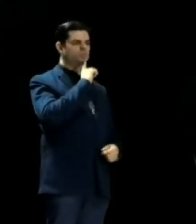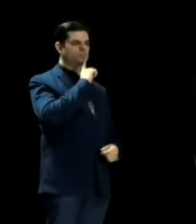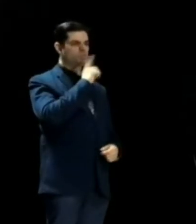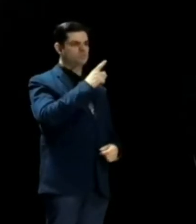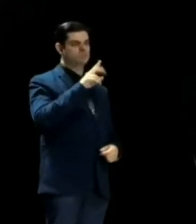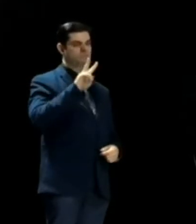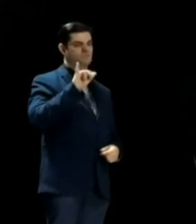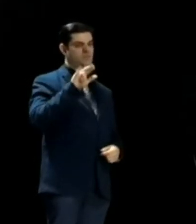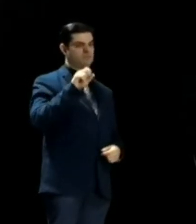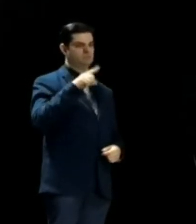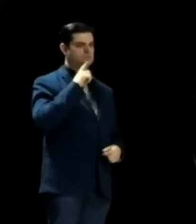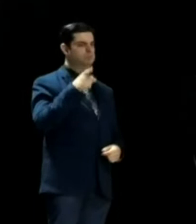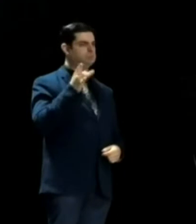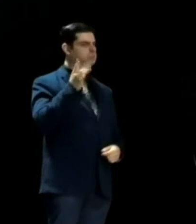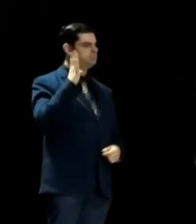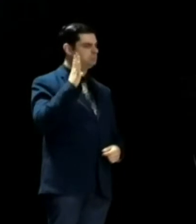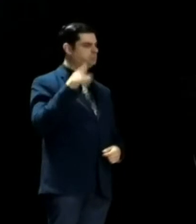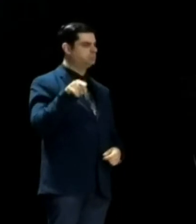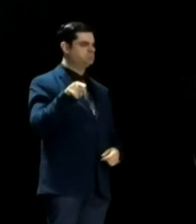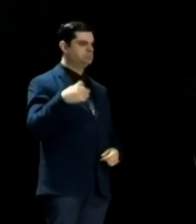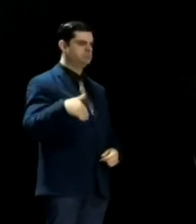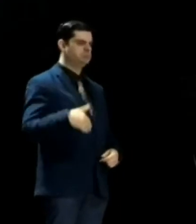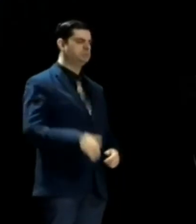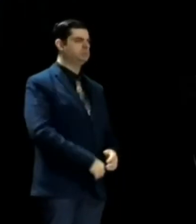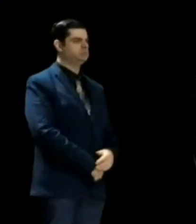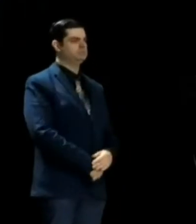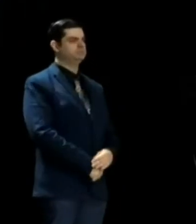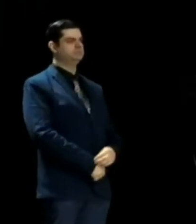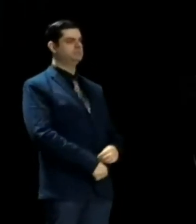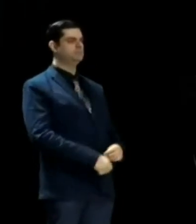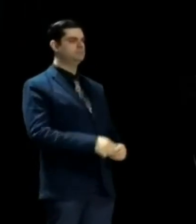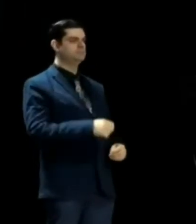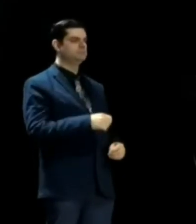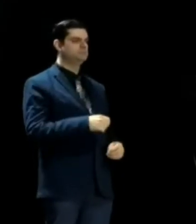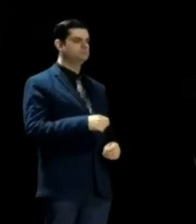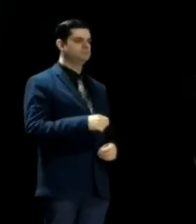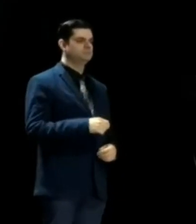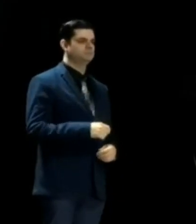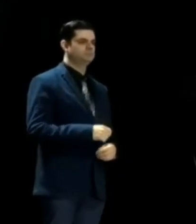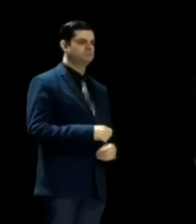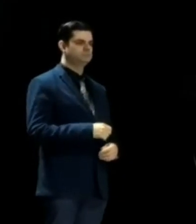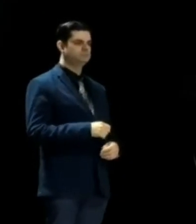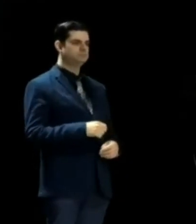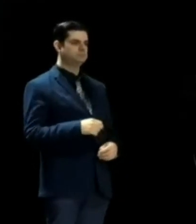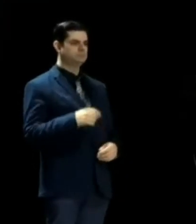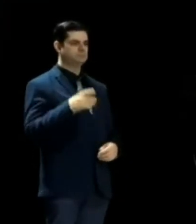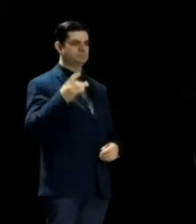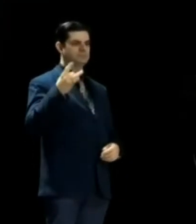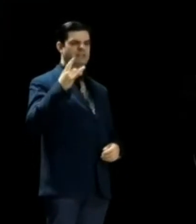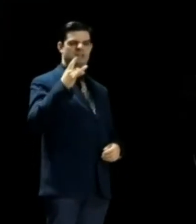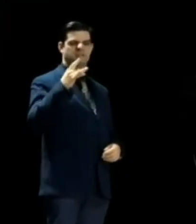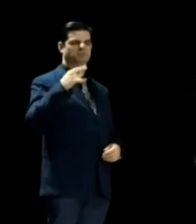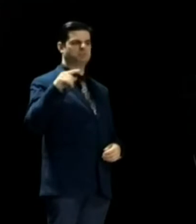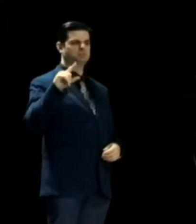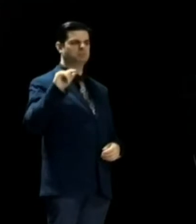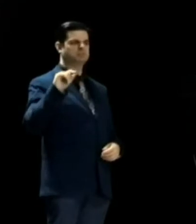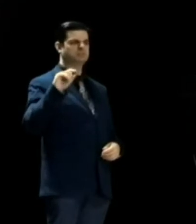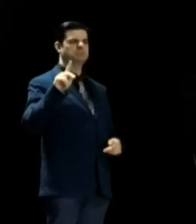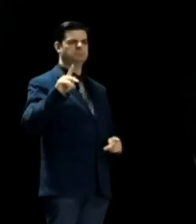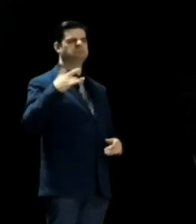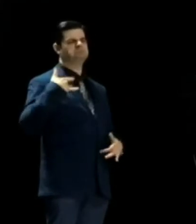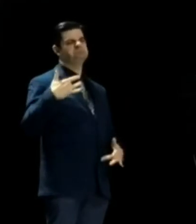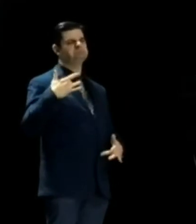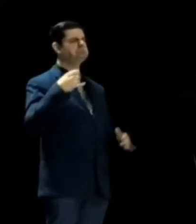the 18 to 20% range will be the range for this. 22 individuals are in critical condition at this point. This